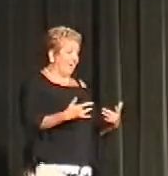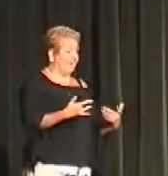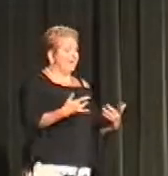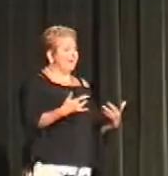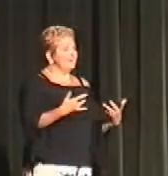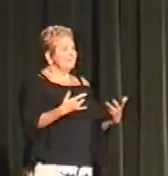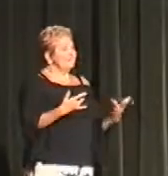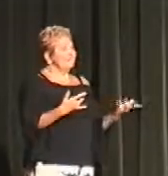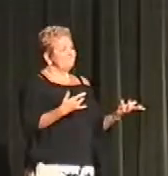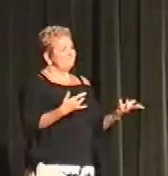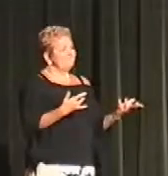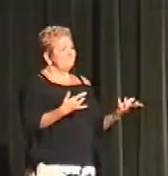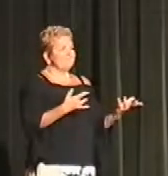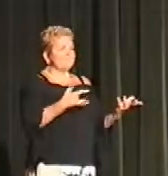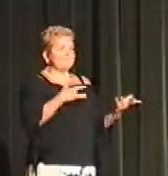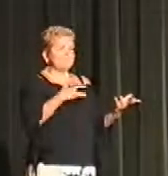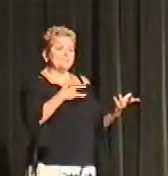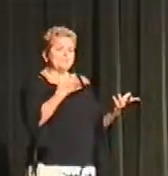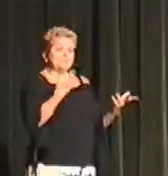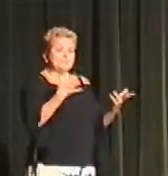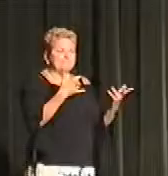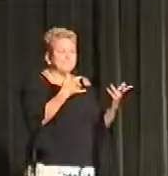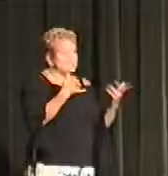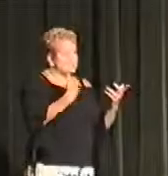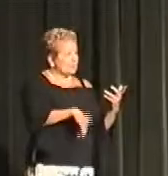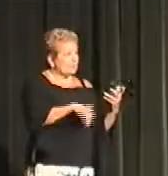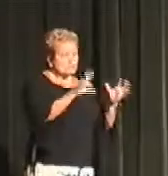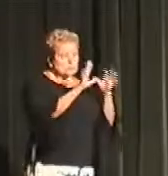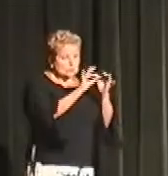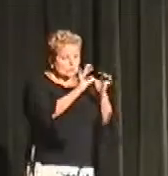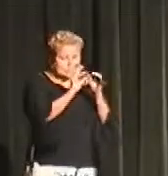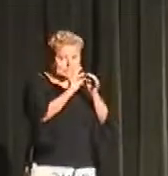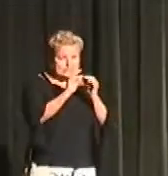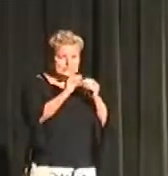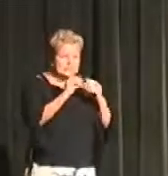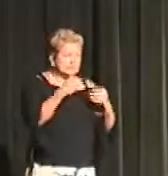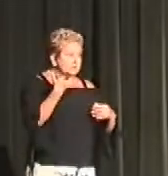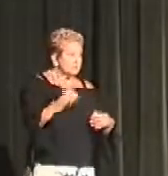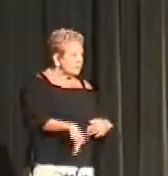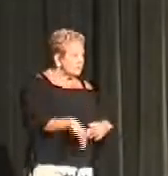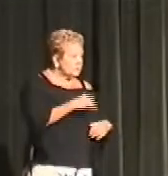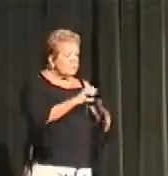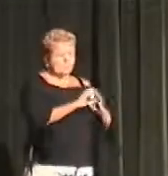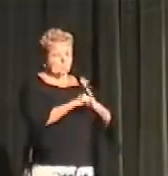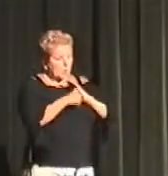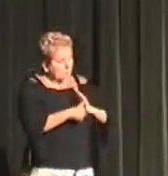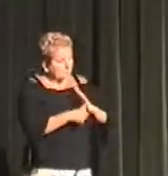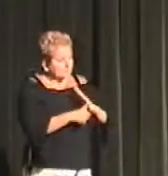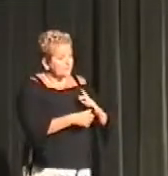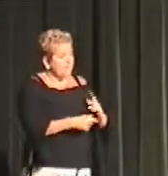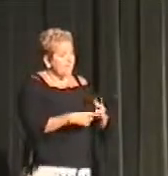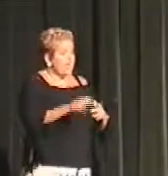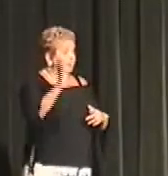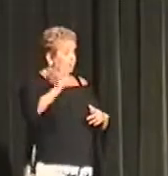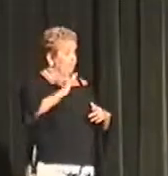affected by the stories in Alcoholics Anonymous, there was a guy who also spoke at that conference in 1981, and his name was